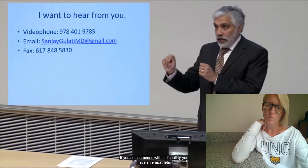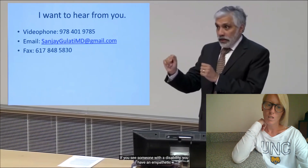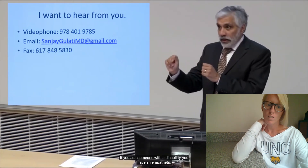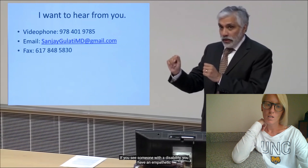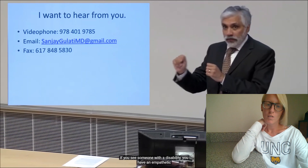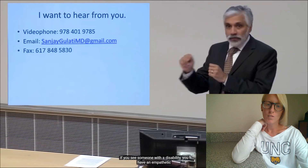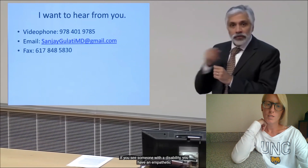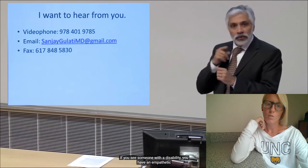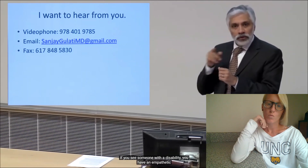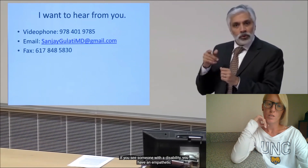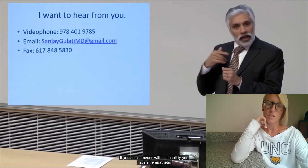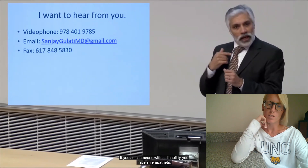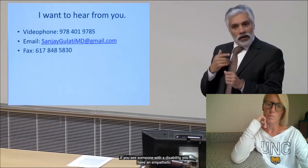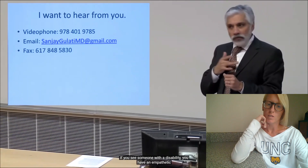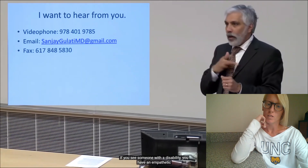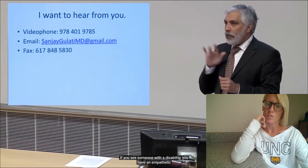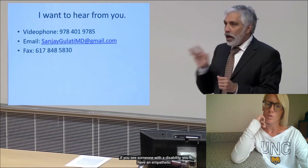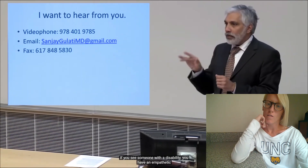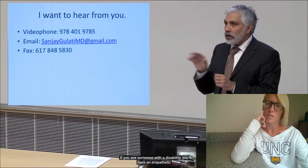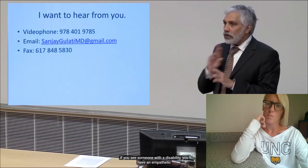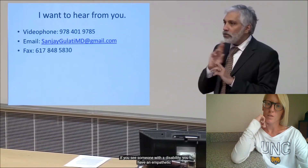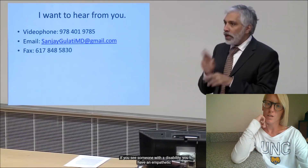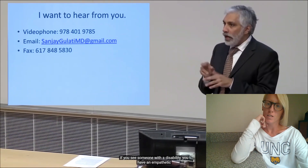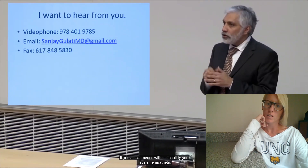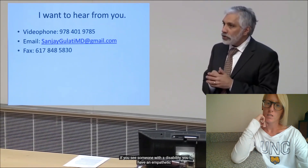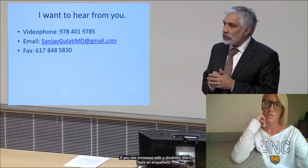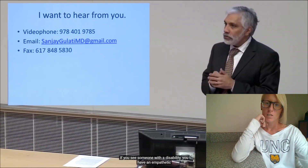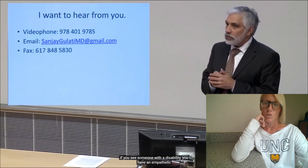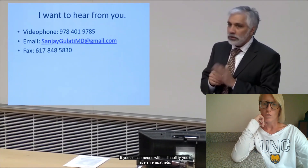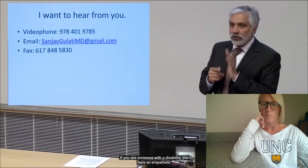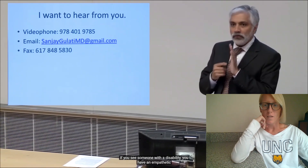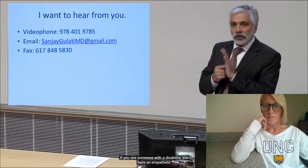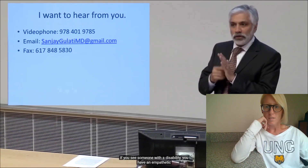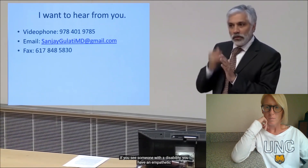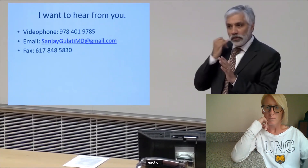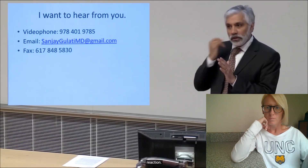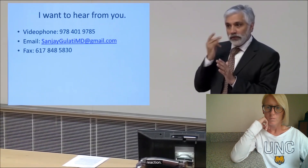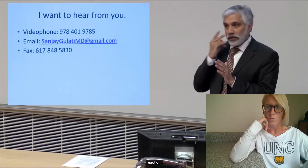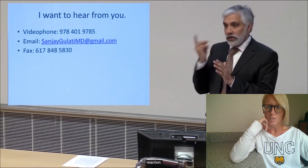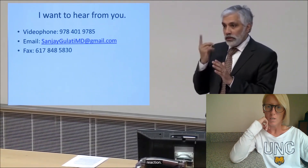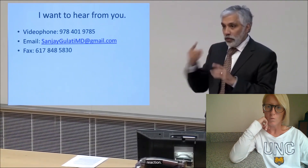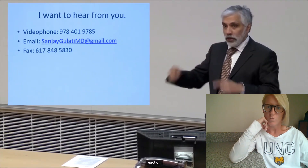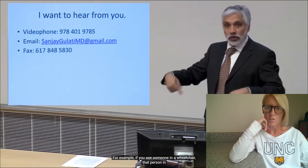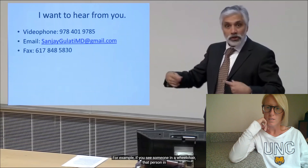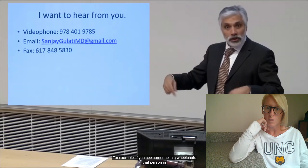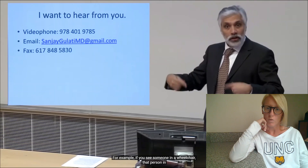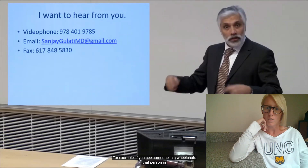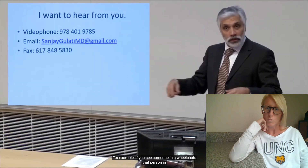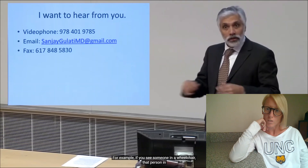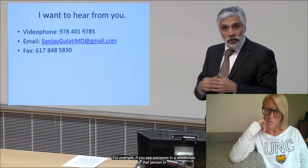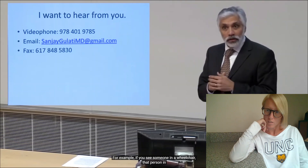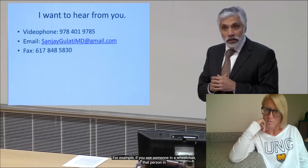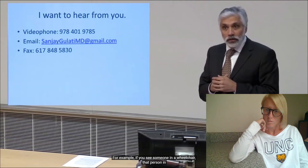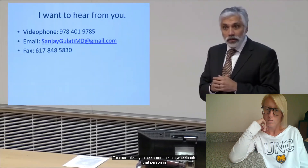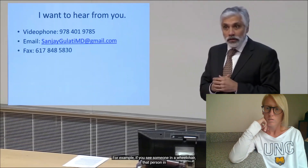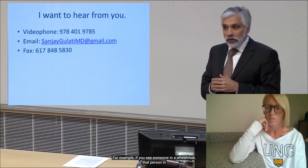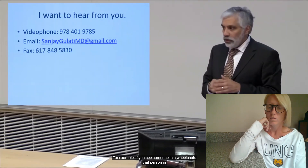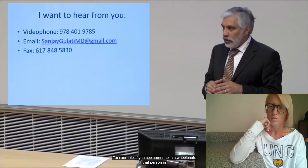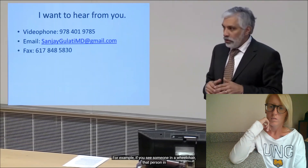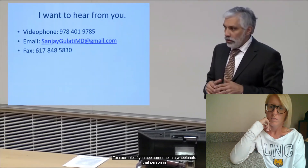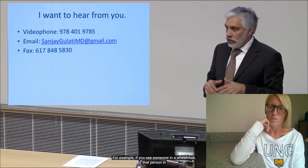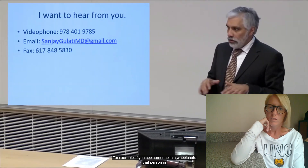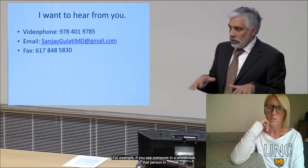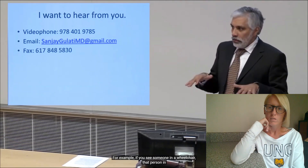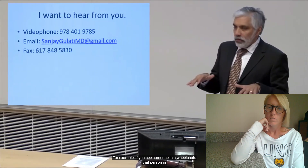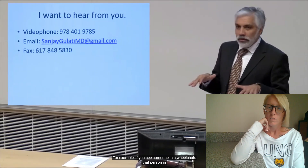If you see someone with a If you see someone with disability, a disability, you have an empathetic you have an response to them. empathetic For reaction. example, if you see For someone example, in if a you see wheelchair, someone in a